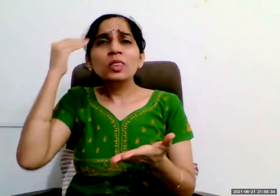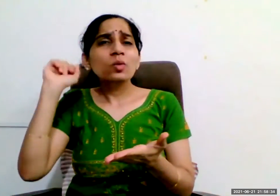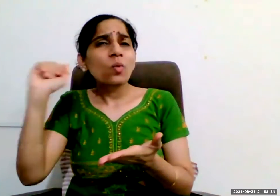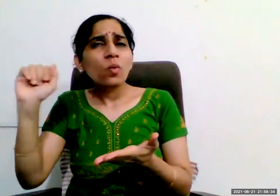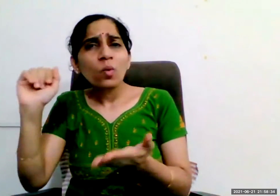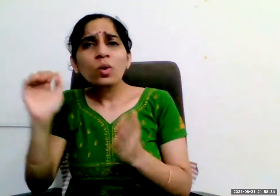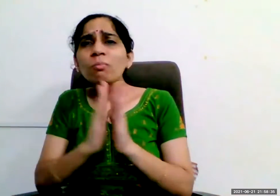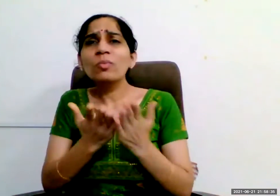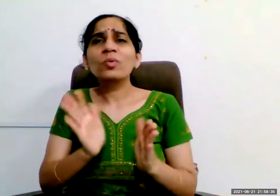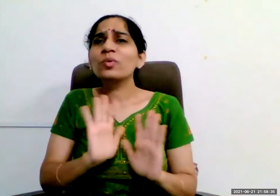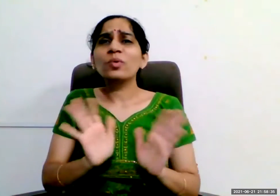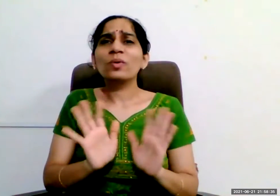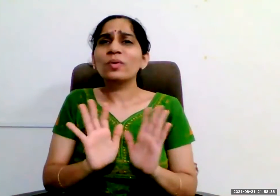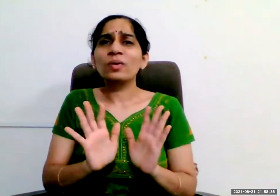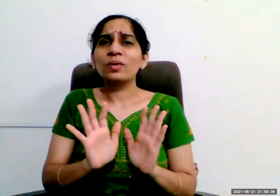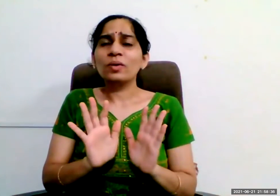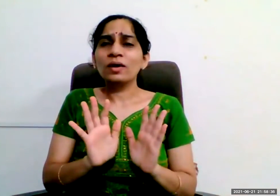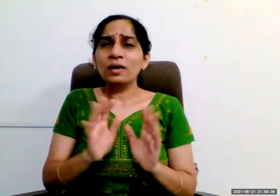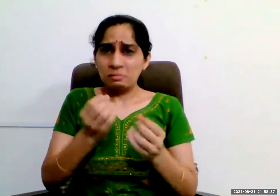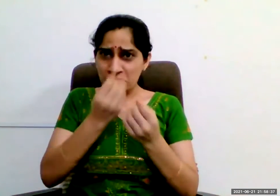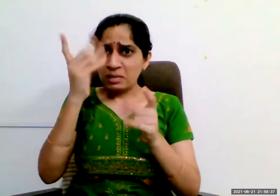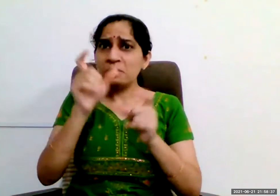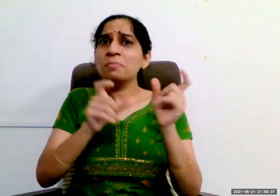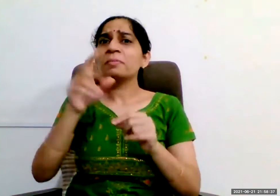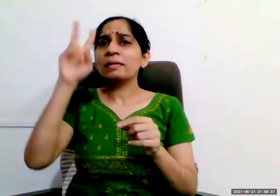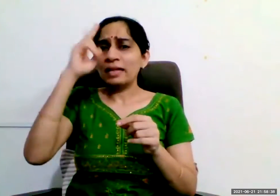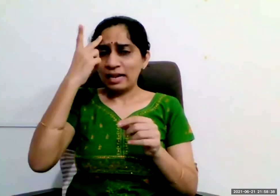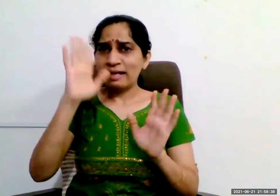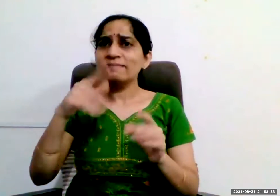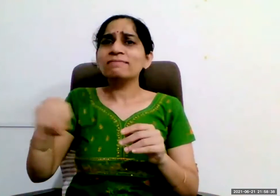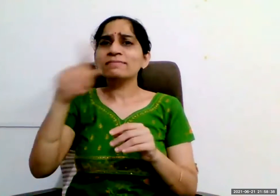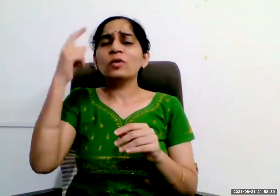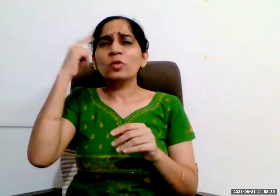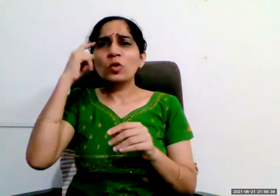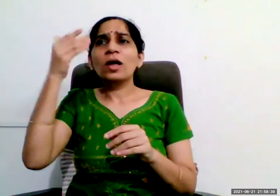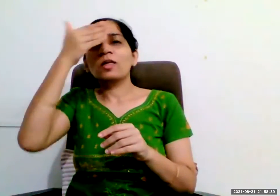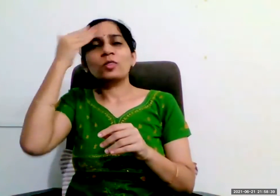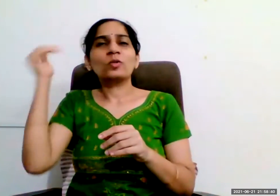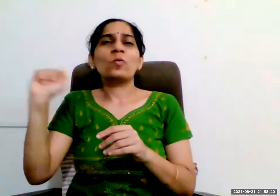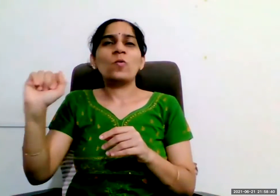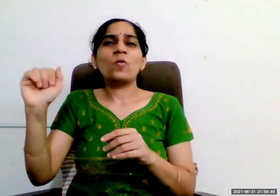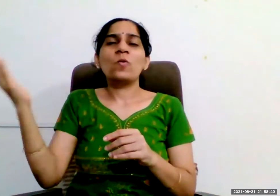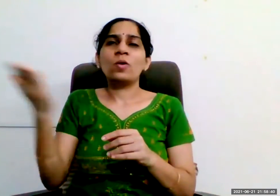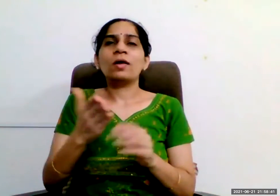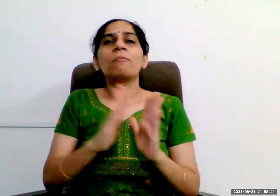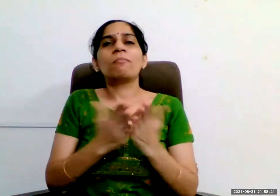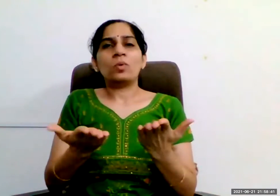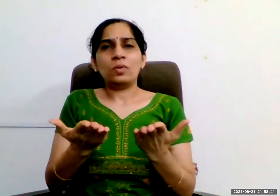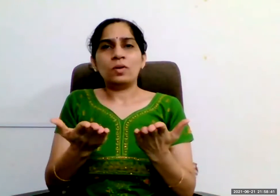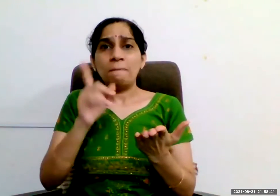do not know because generally Bhagavad Gita is associated with Hindus. But if you read Bhagavad Gita, you will